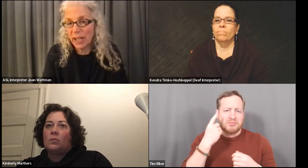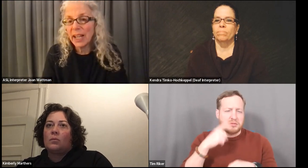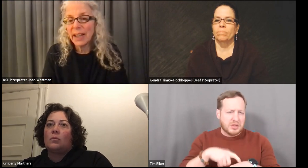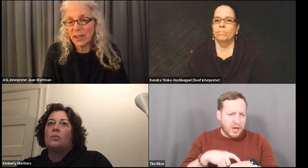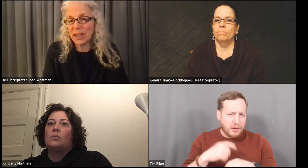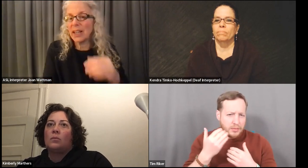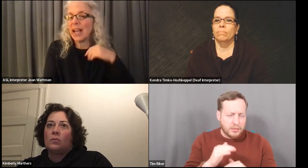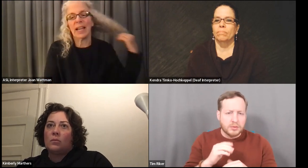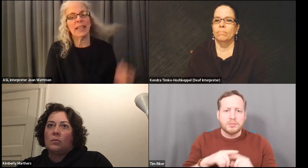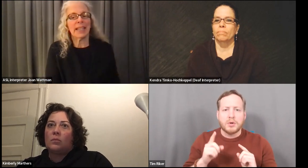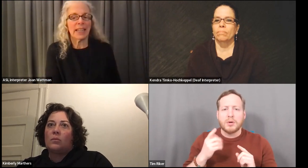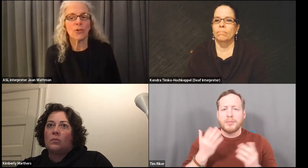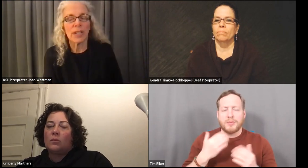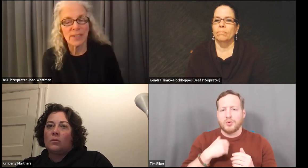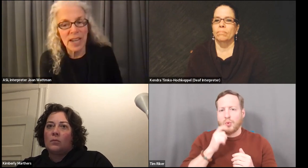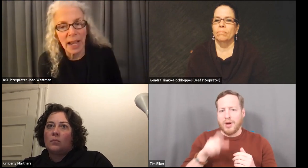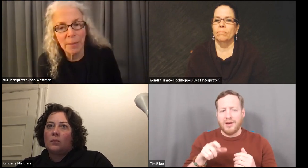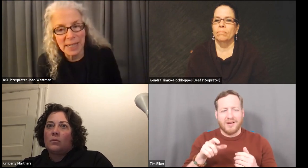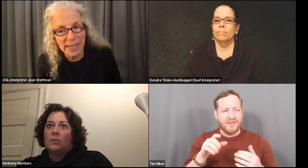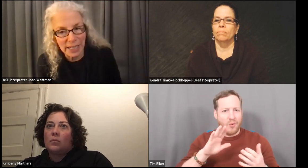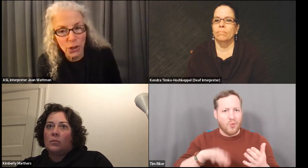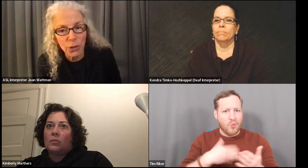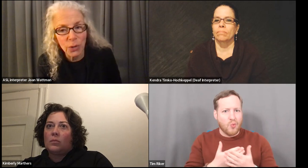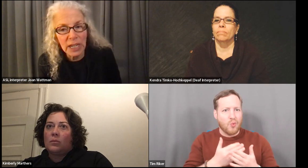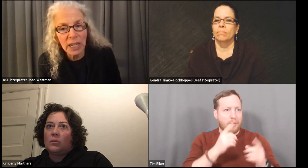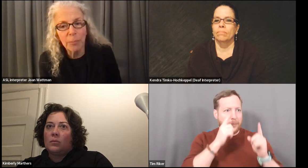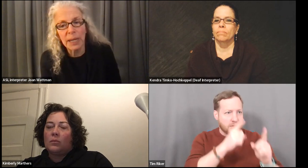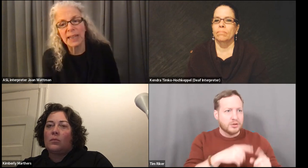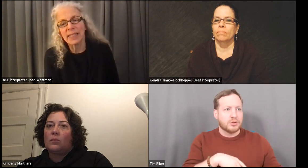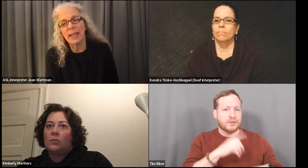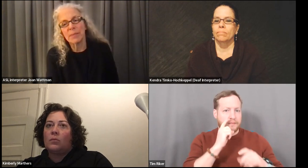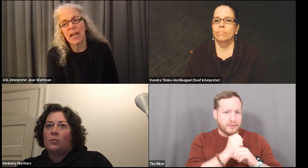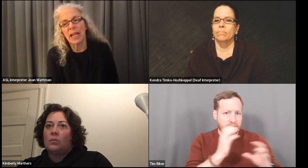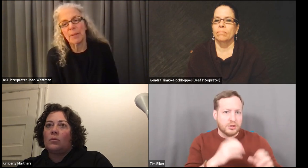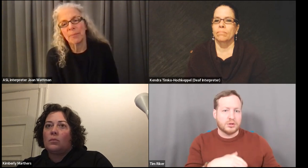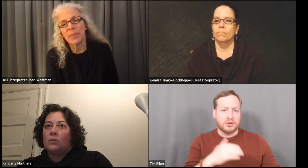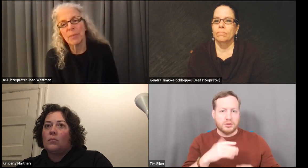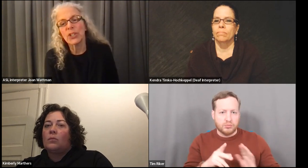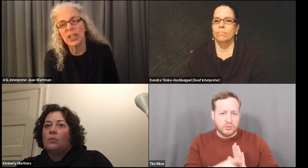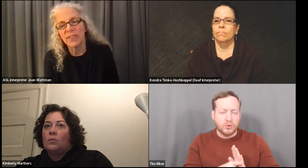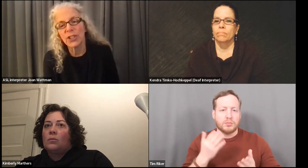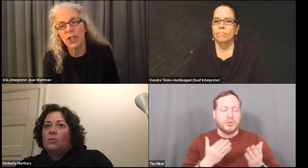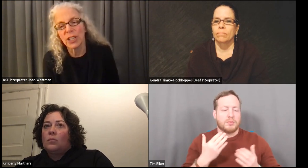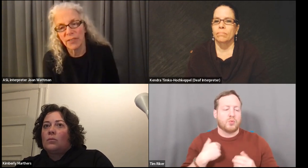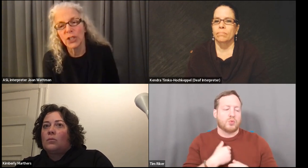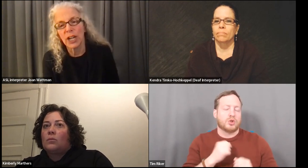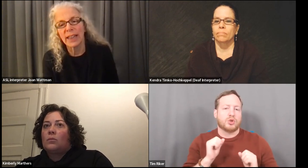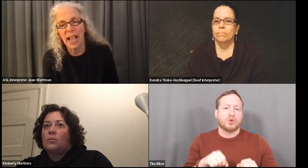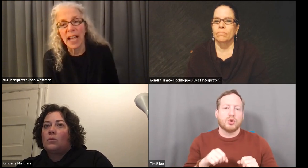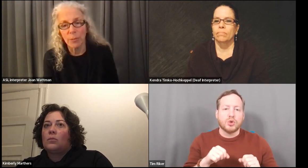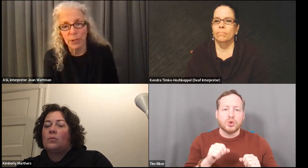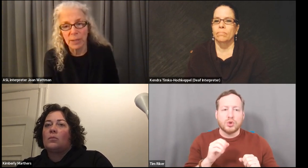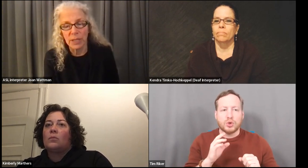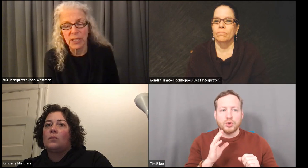understood. I think in the interest of time, that's an issue, but at the same time, the mission, the vision,